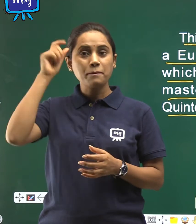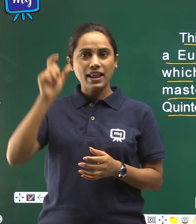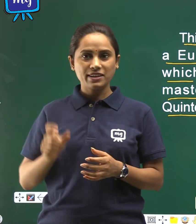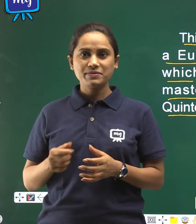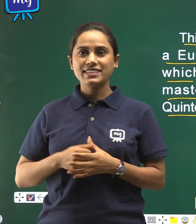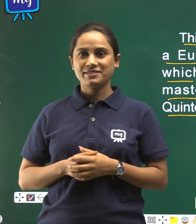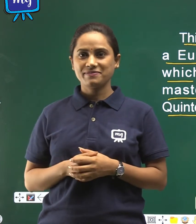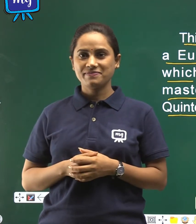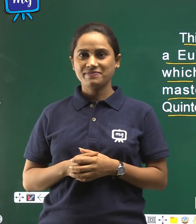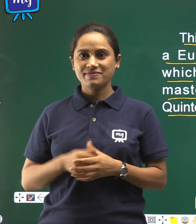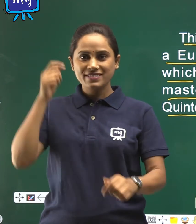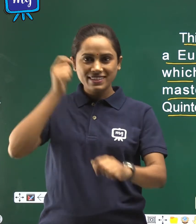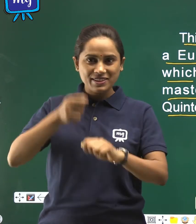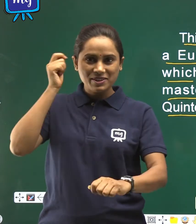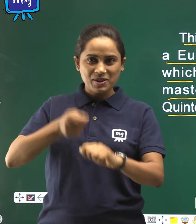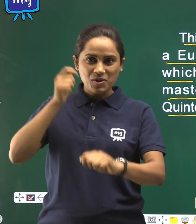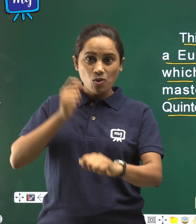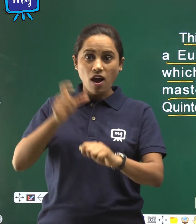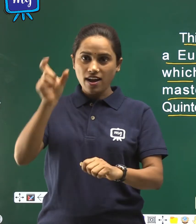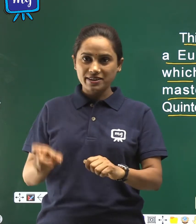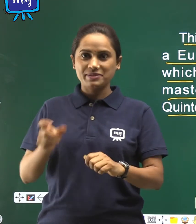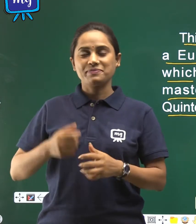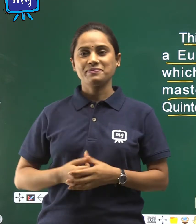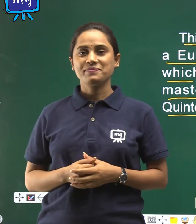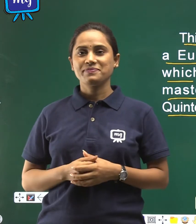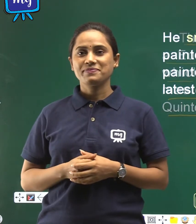blacksmith, lohar.